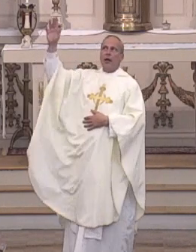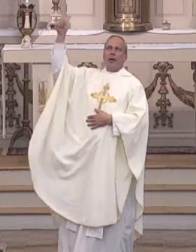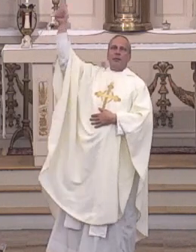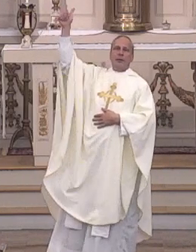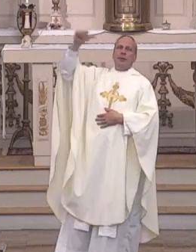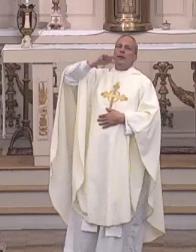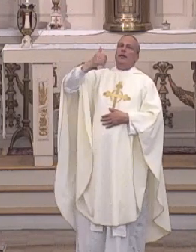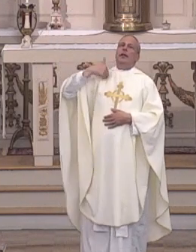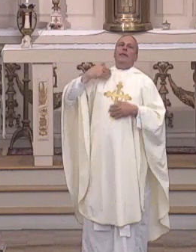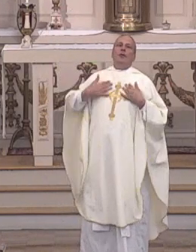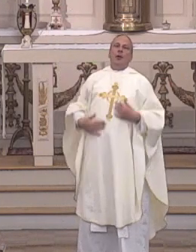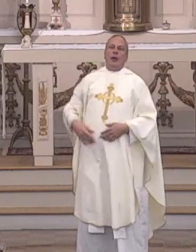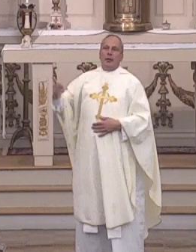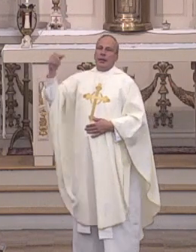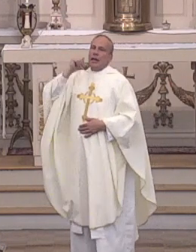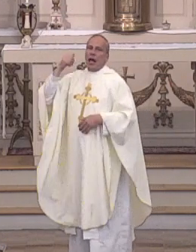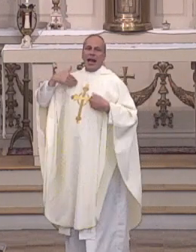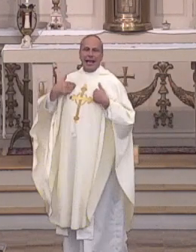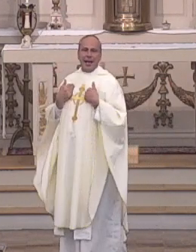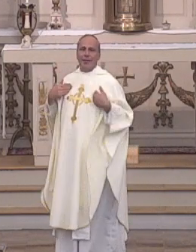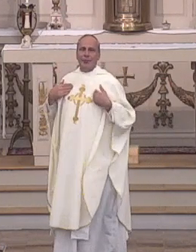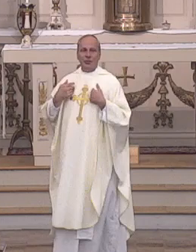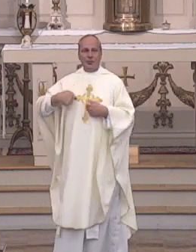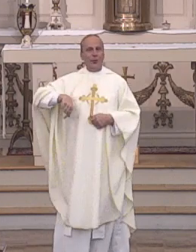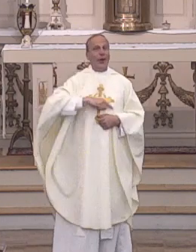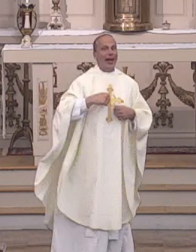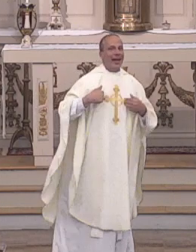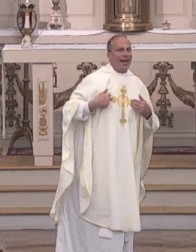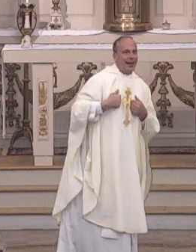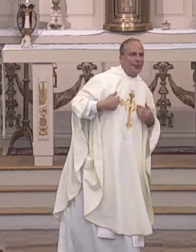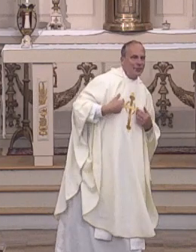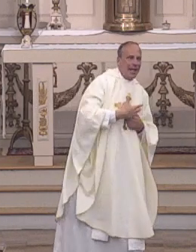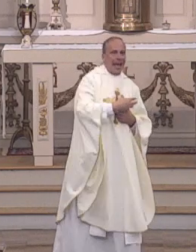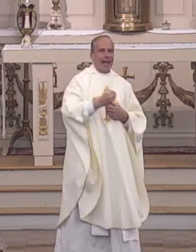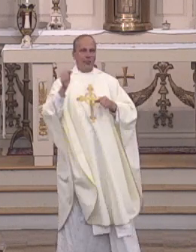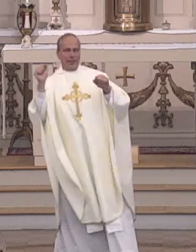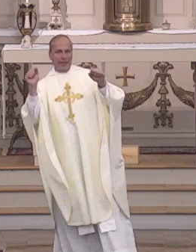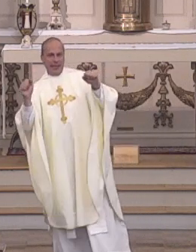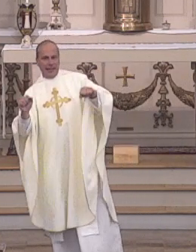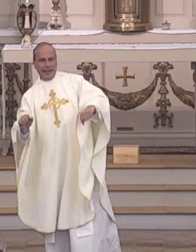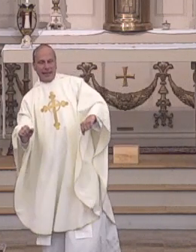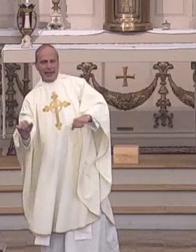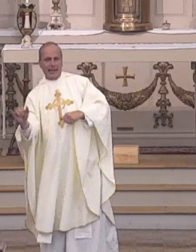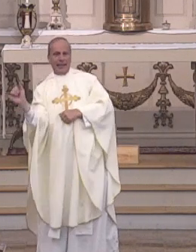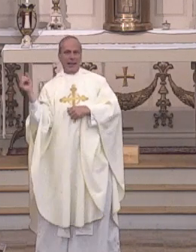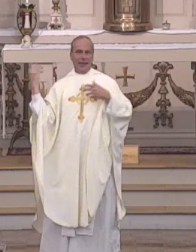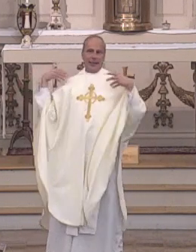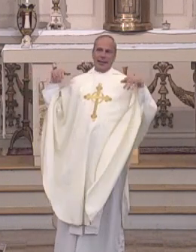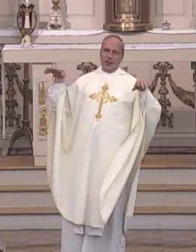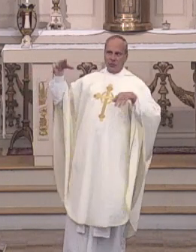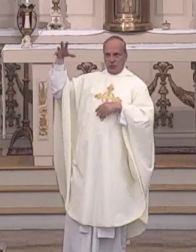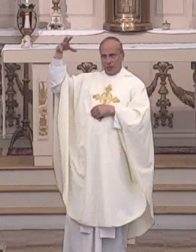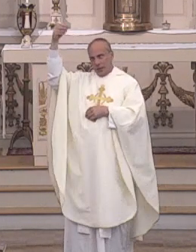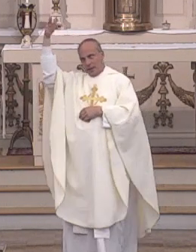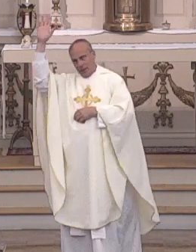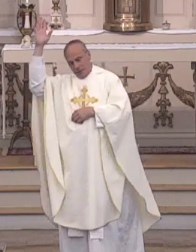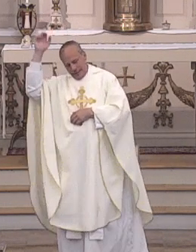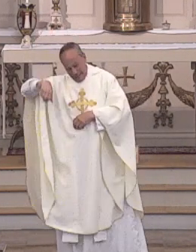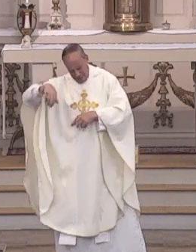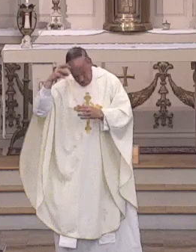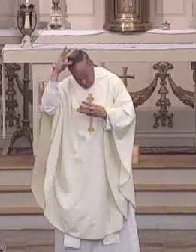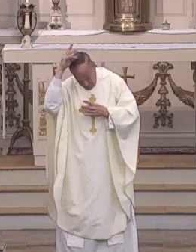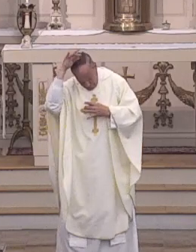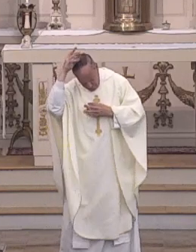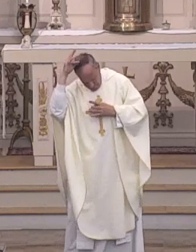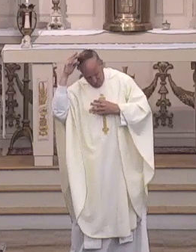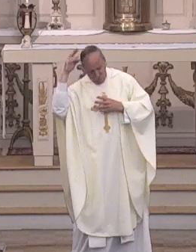is unique to us as human beings. Angels don't have that. They have the rationality, but they do not have the